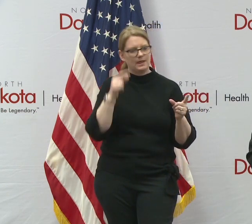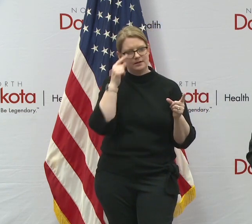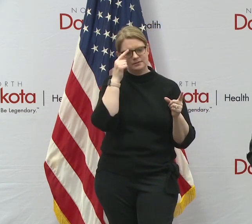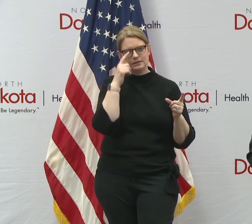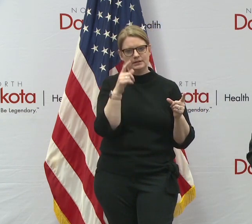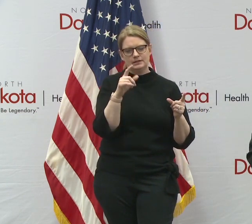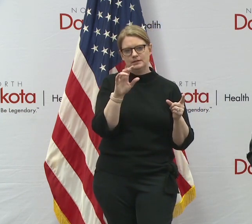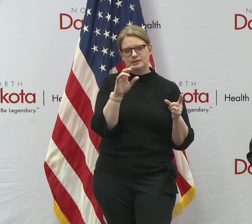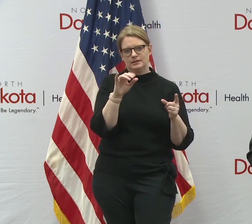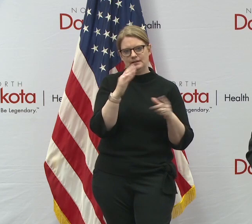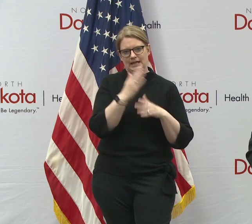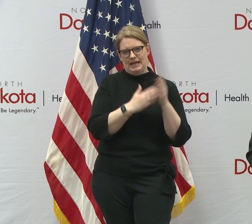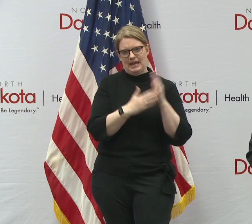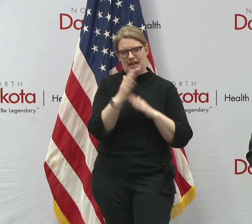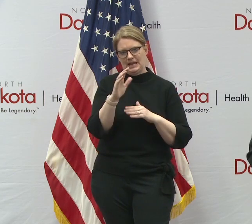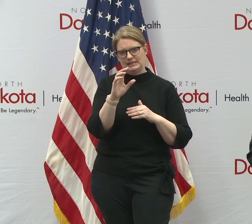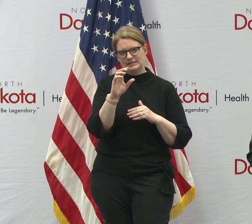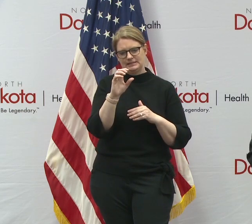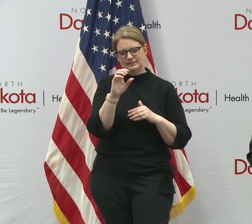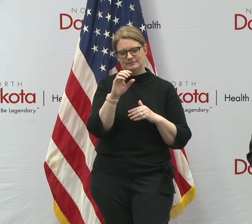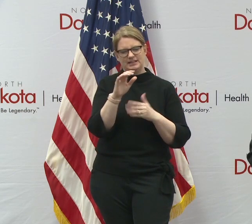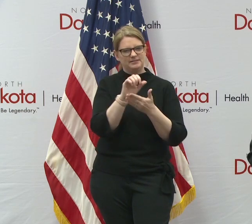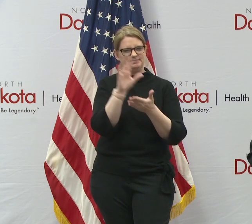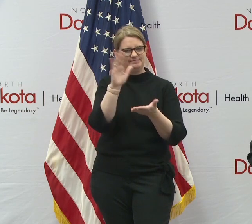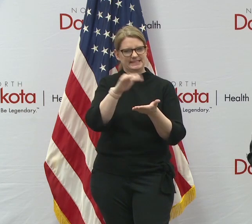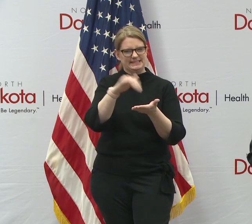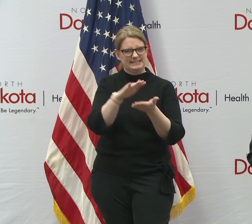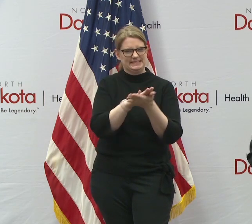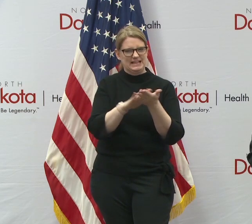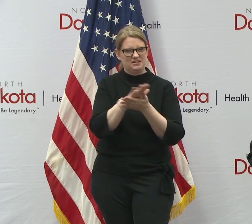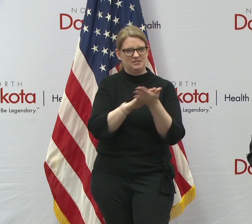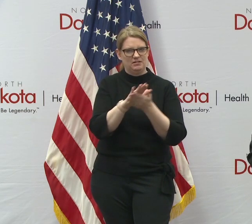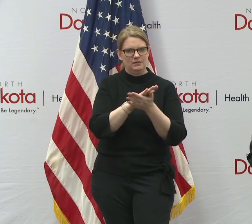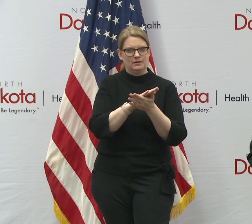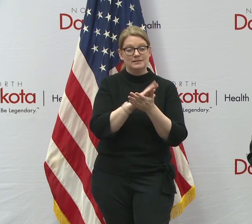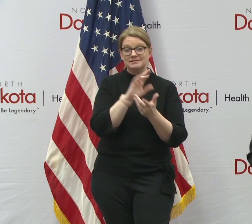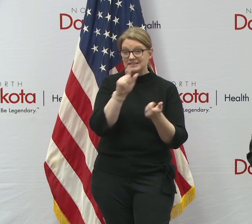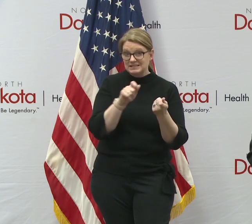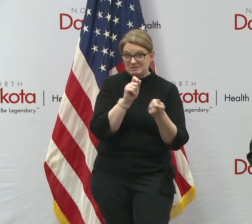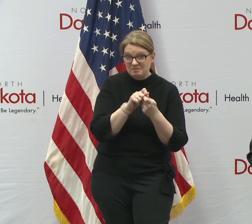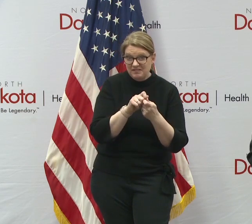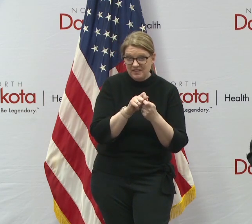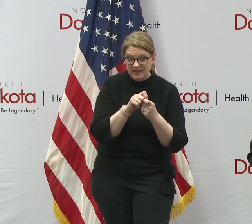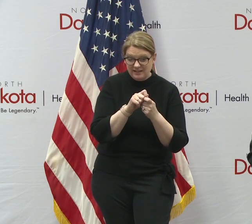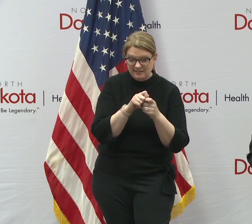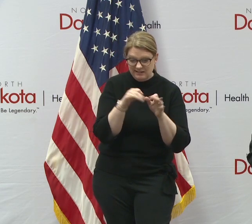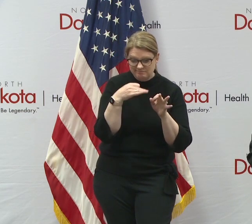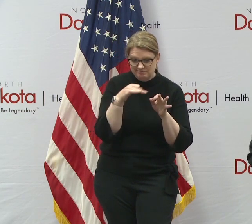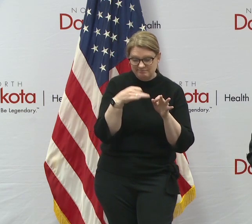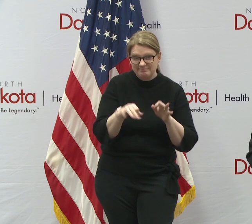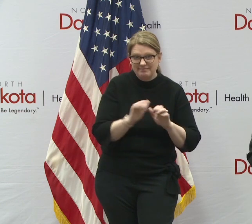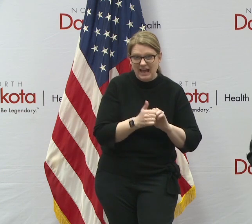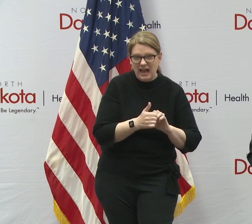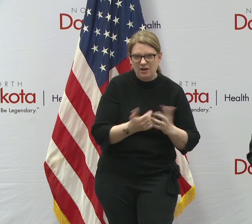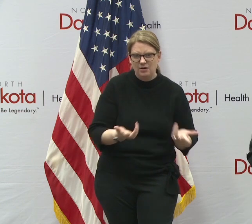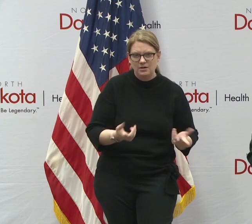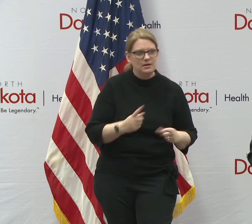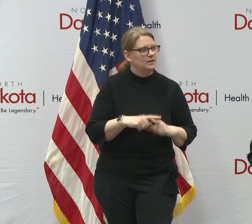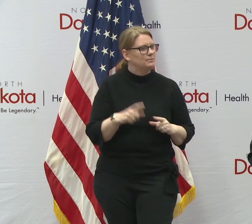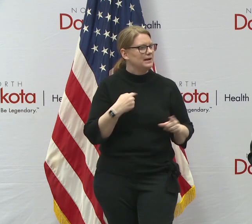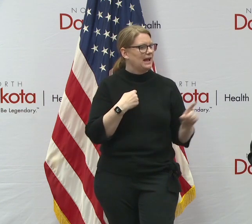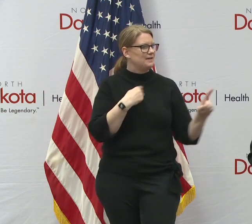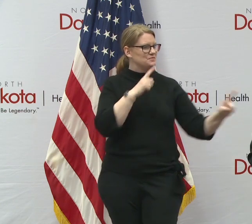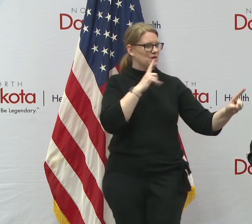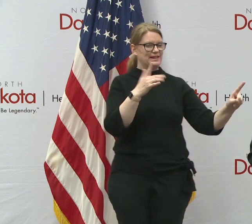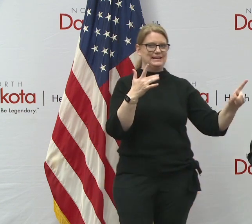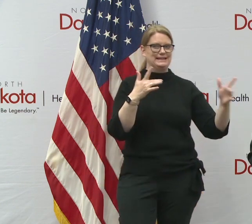hand sanitizer supply chain and bottle refilling. I don't have all the details on how that would happen, but I'm delighted that you're thinking that through, Amy.